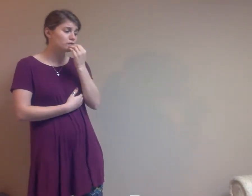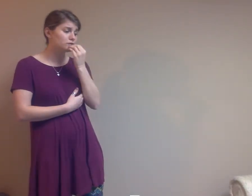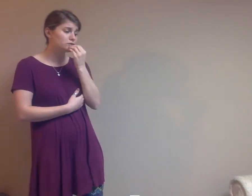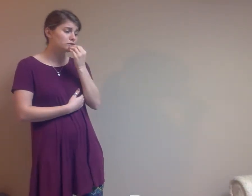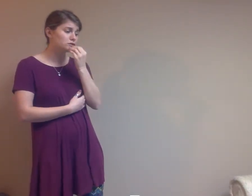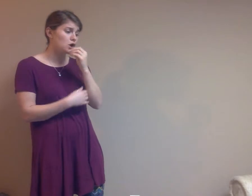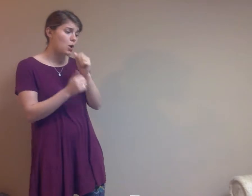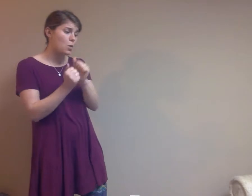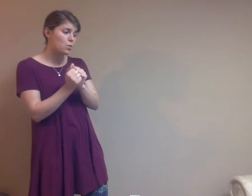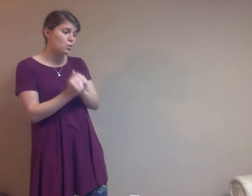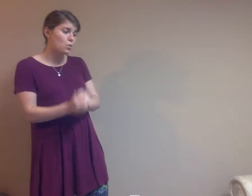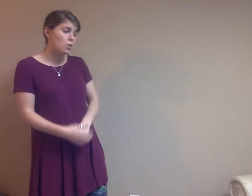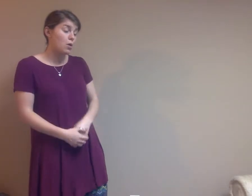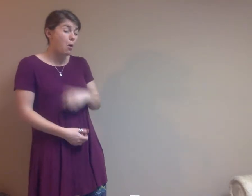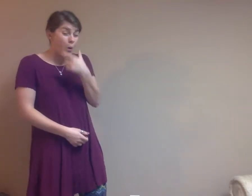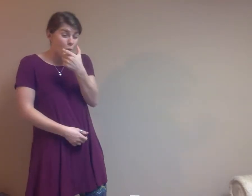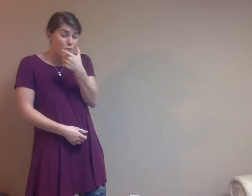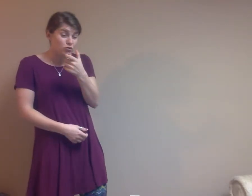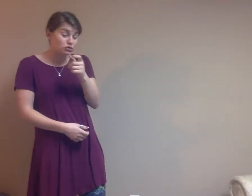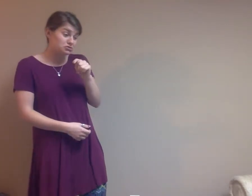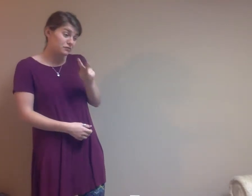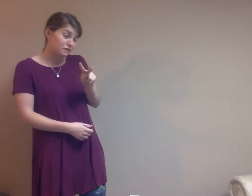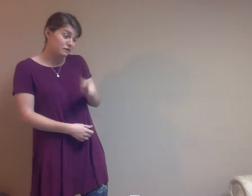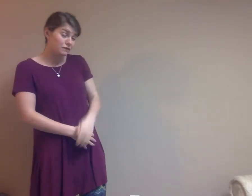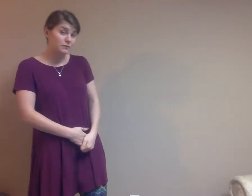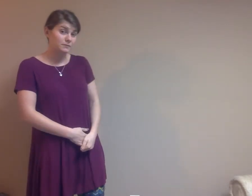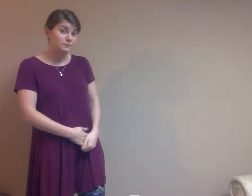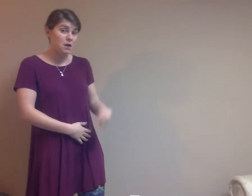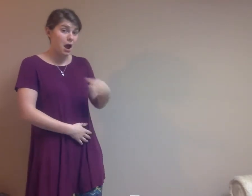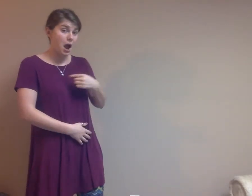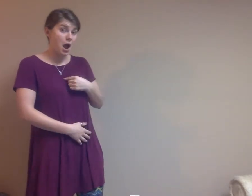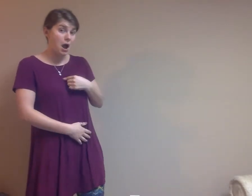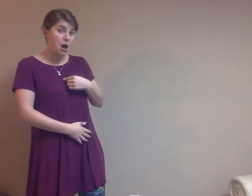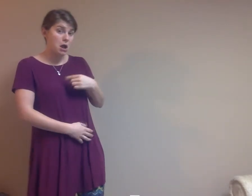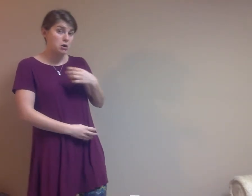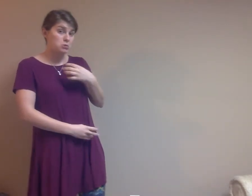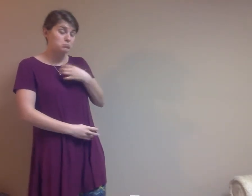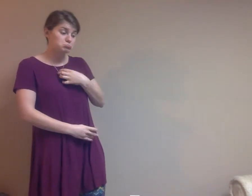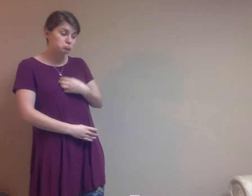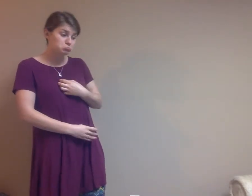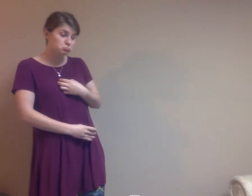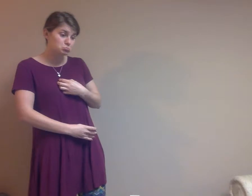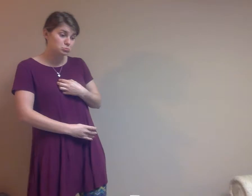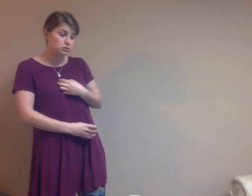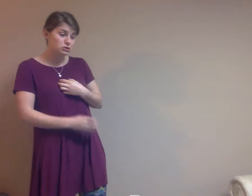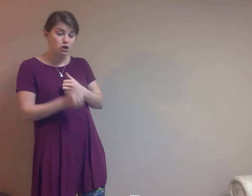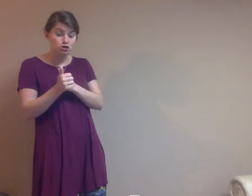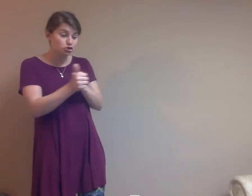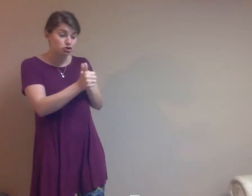going to miss just chasing round after her. I'm going to miss, certainly going to miss kissing her